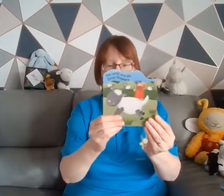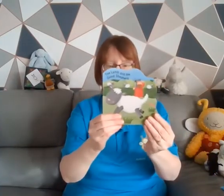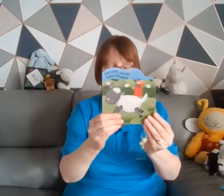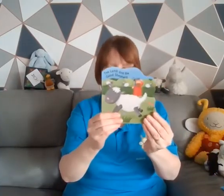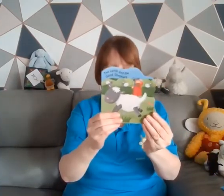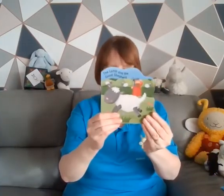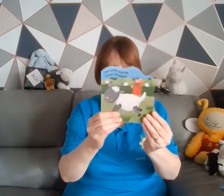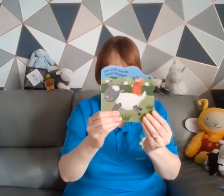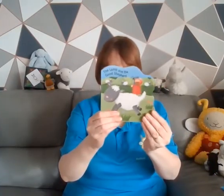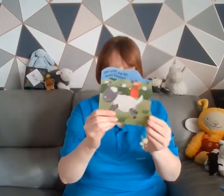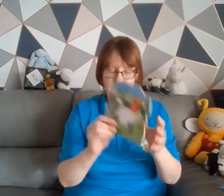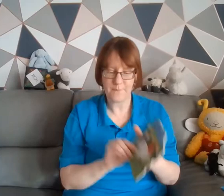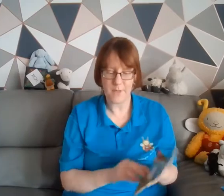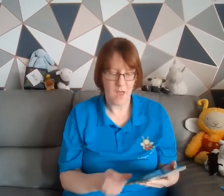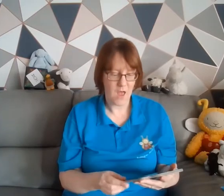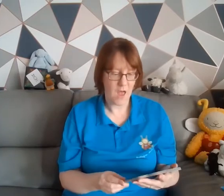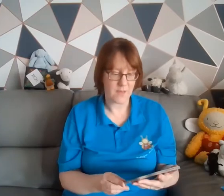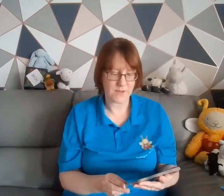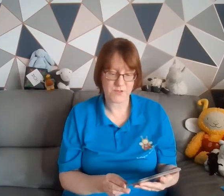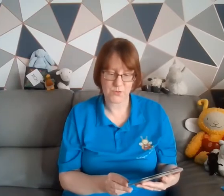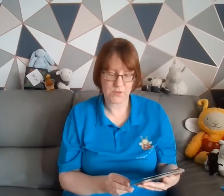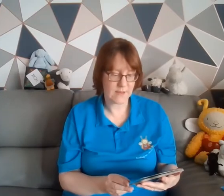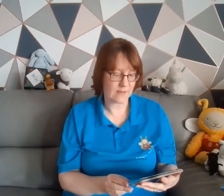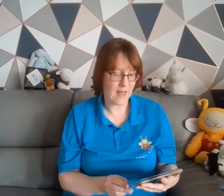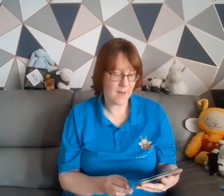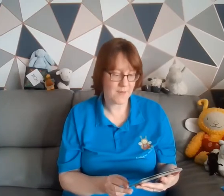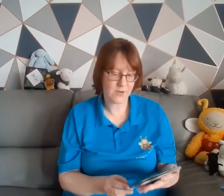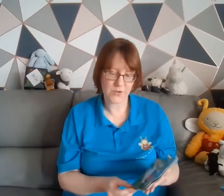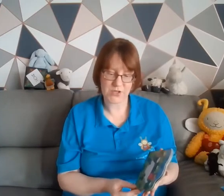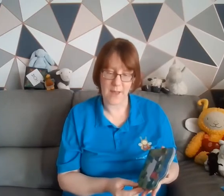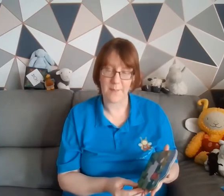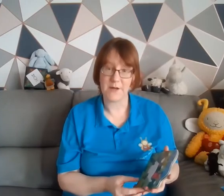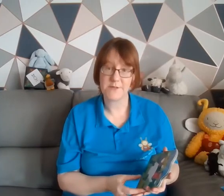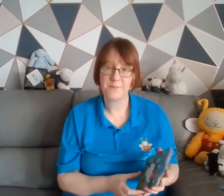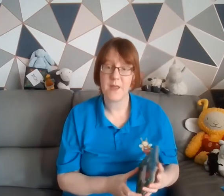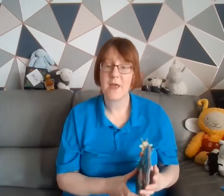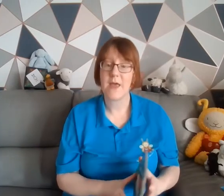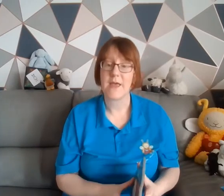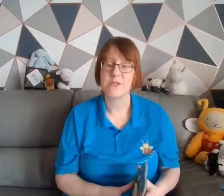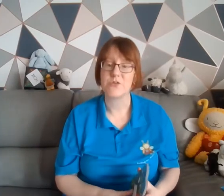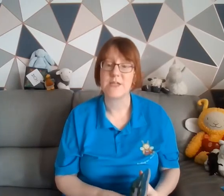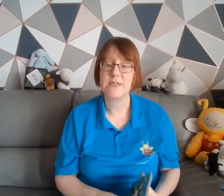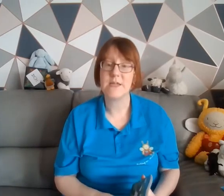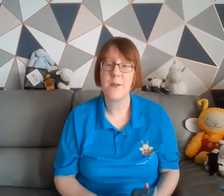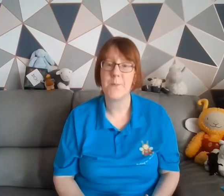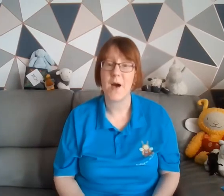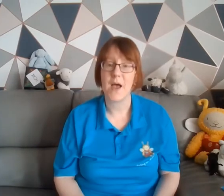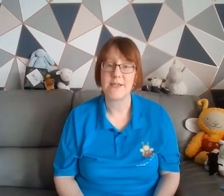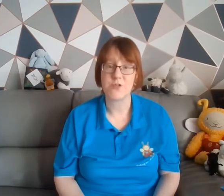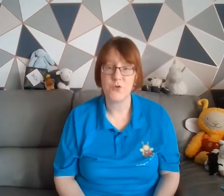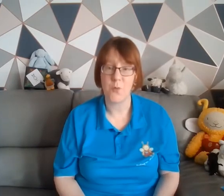Story. And the story, The Lamb and the Good Shepherd, it's written by Sue